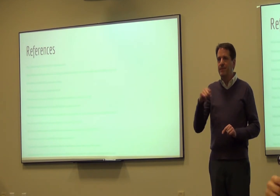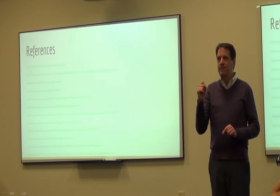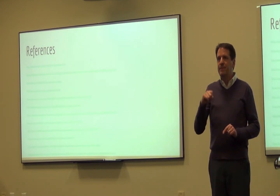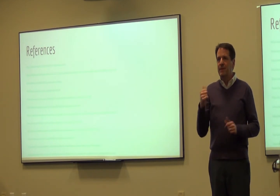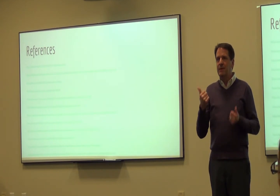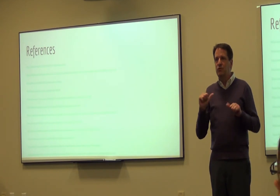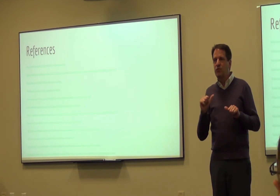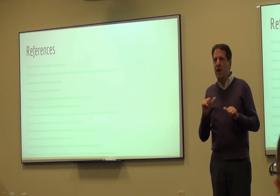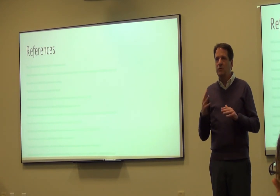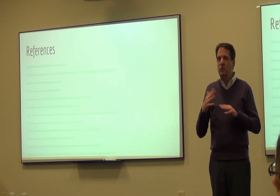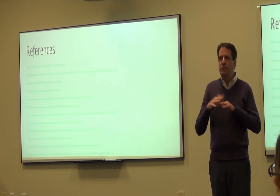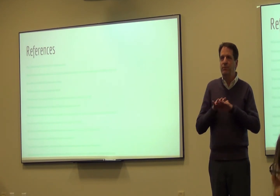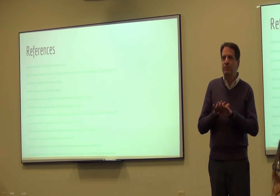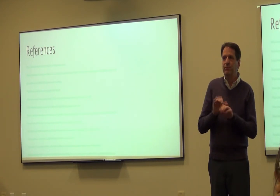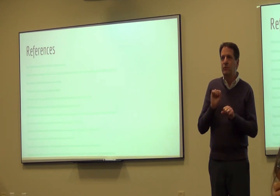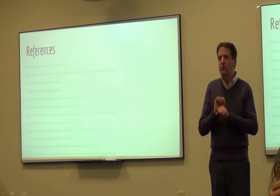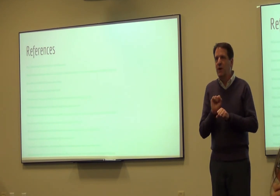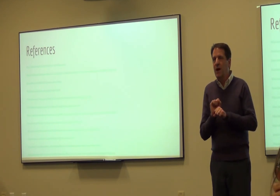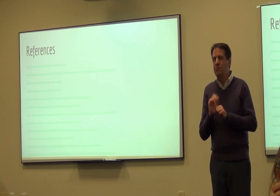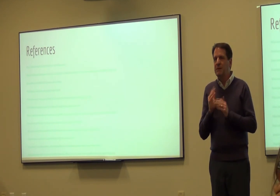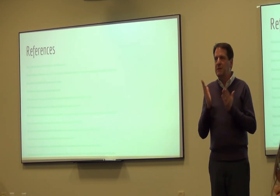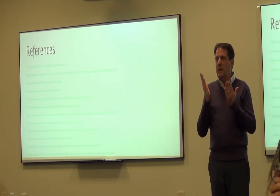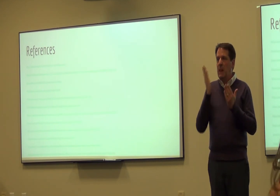Japan, they try to get jobs.